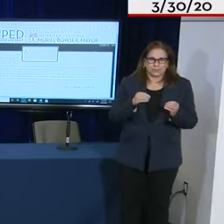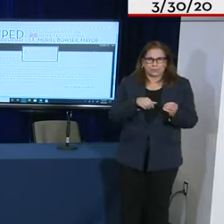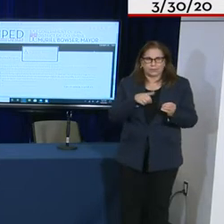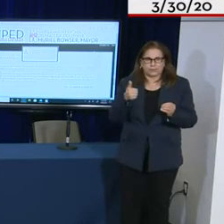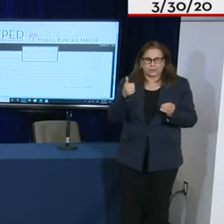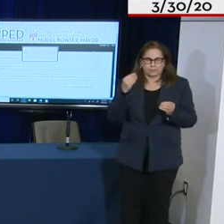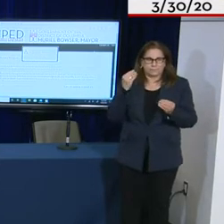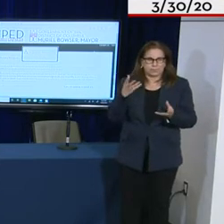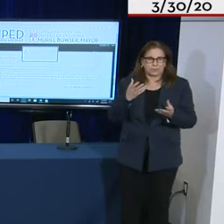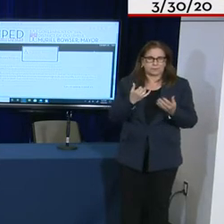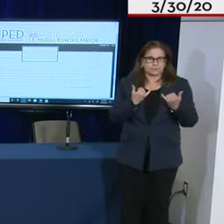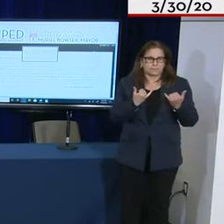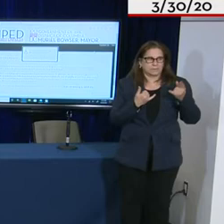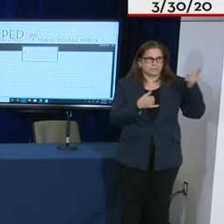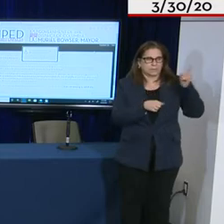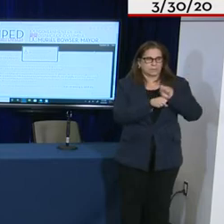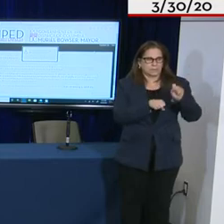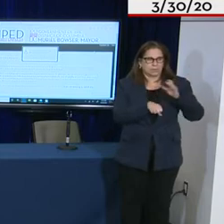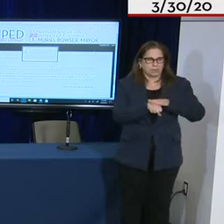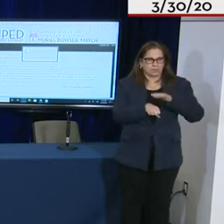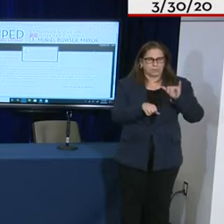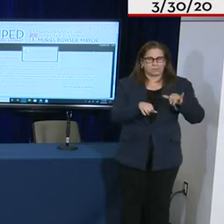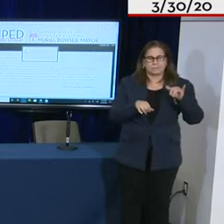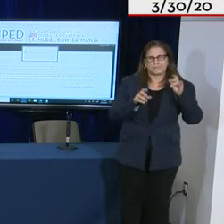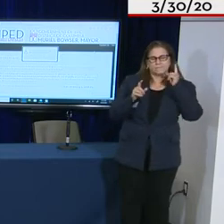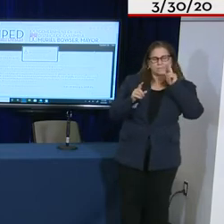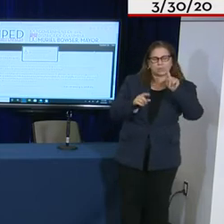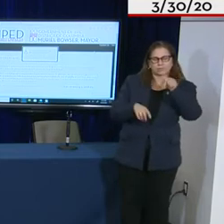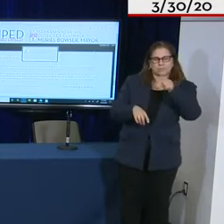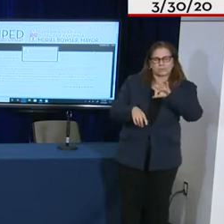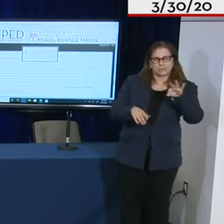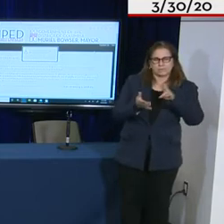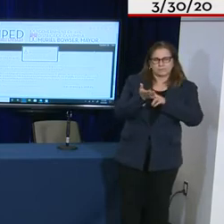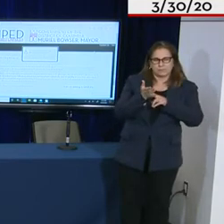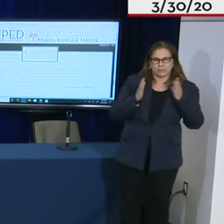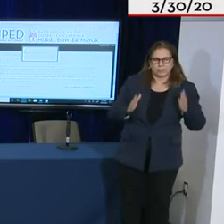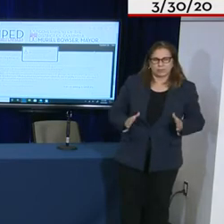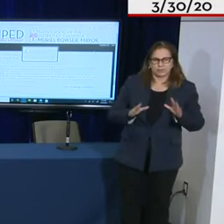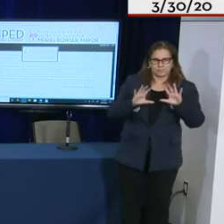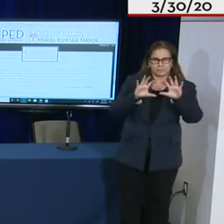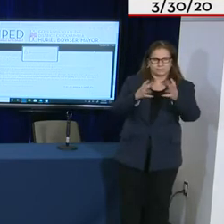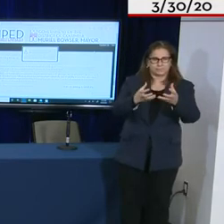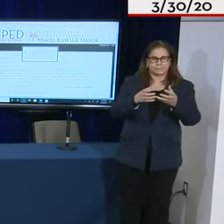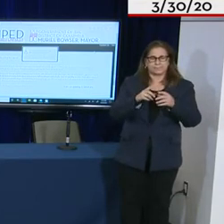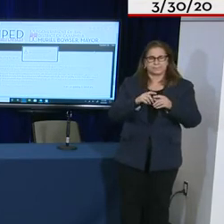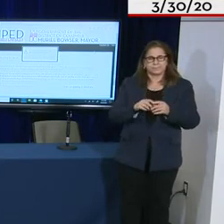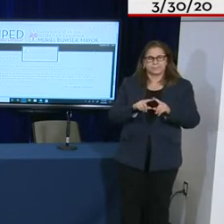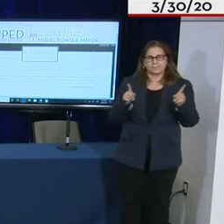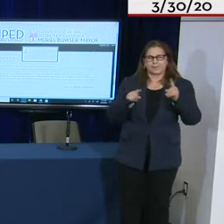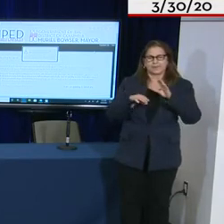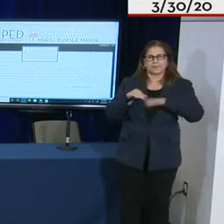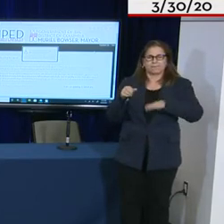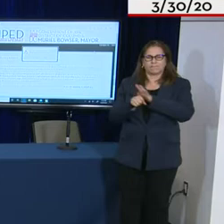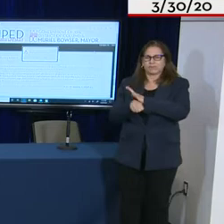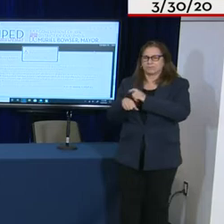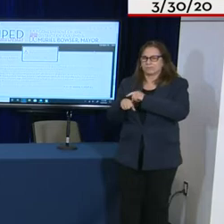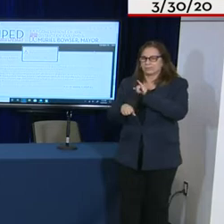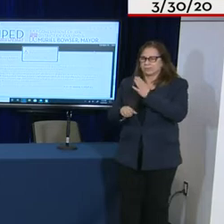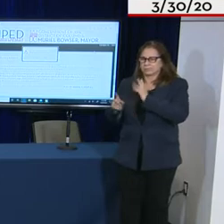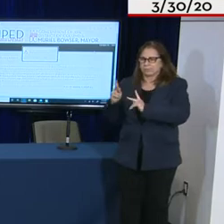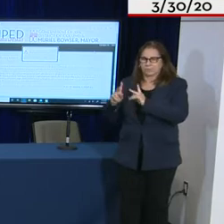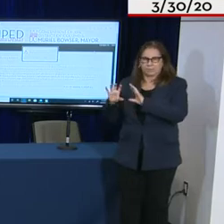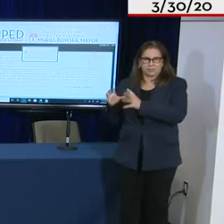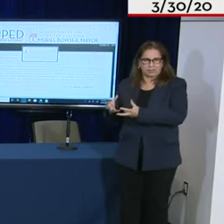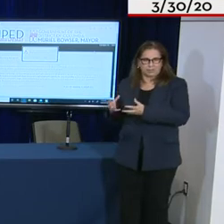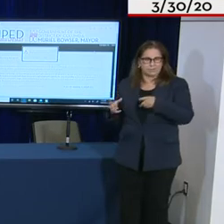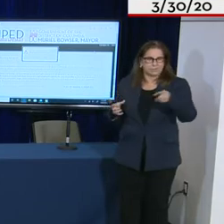and 1099 individuals. We are working around the clock to process